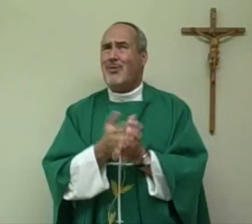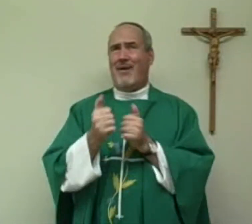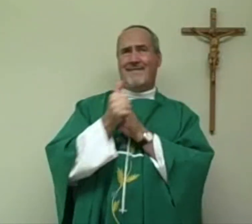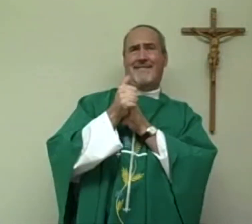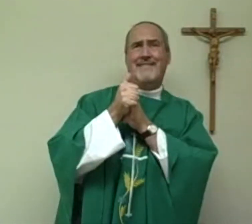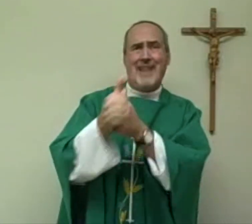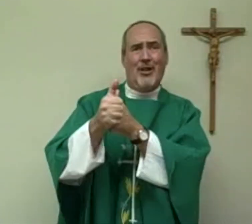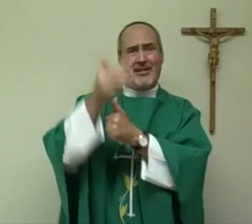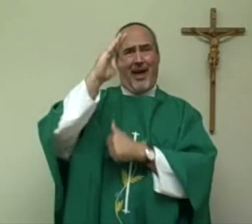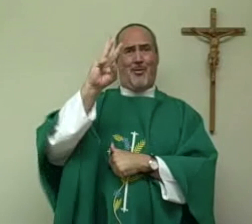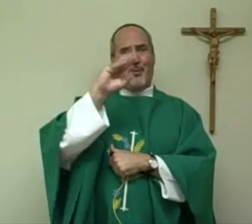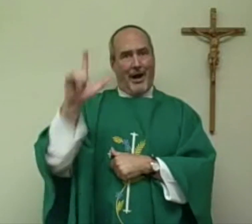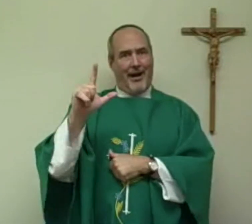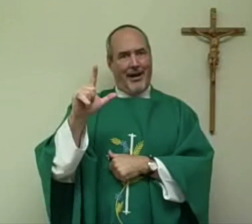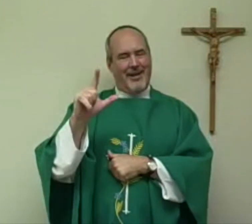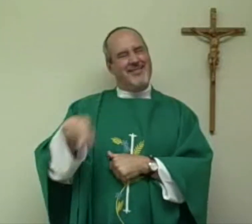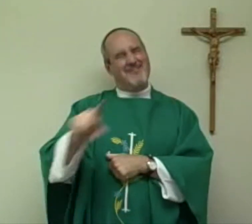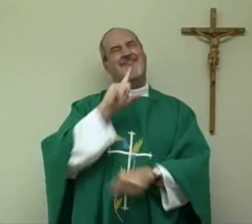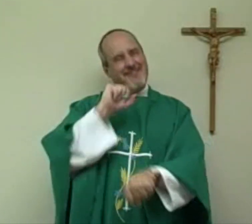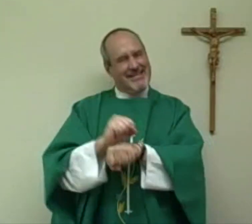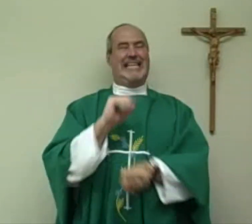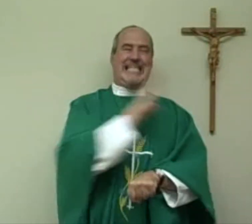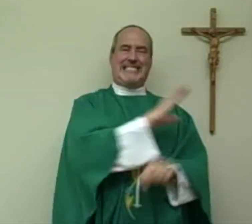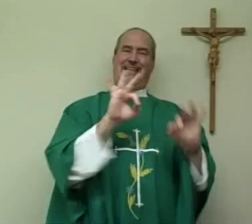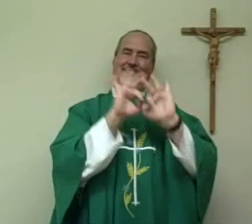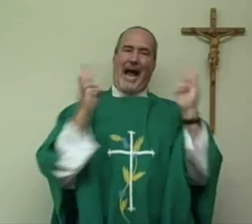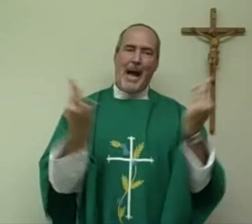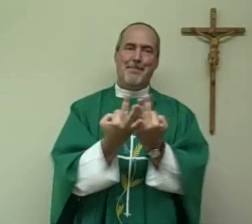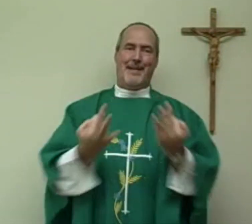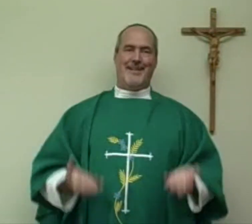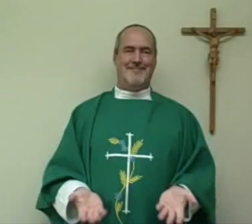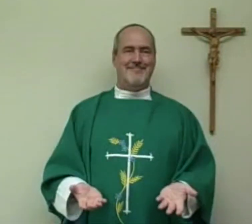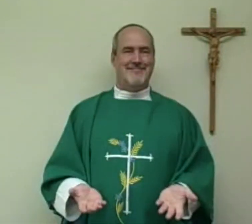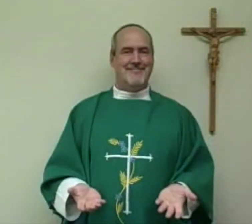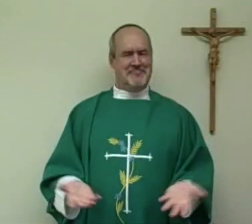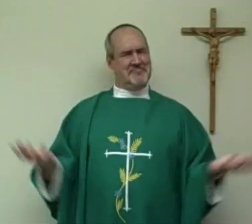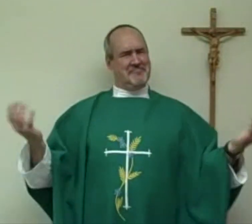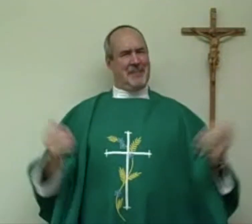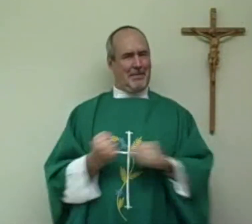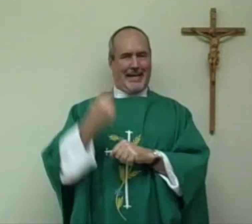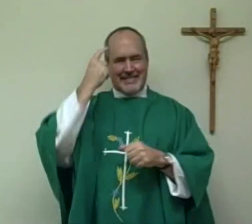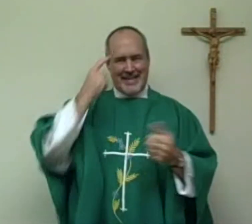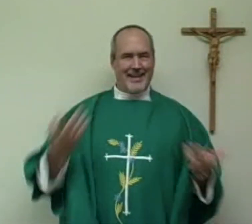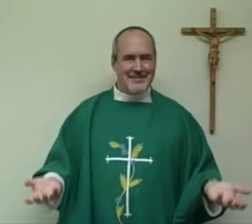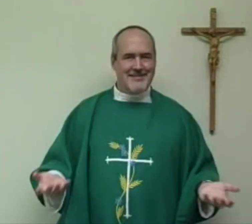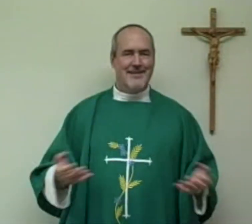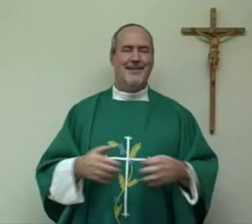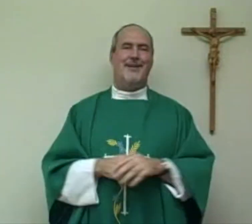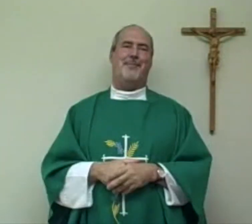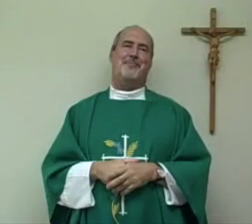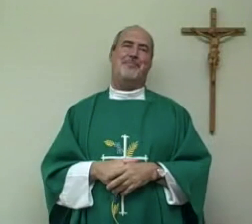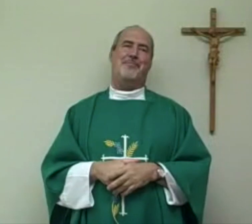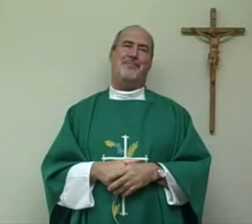who is serious and follows God's will is really his family. And that makes such